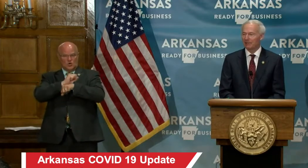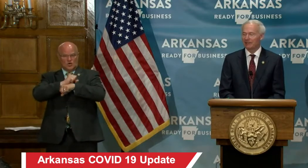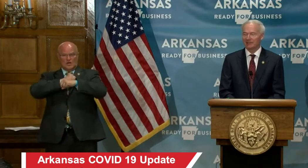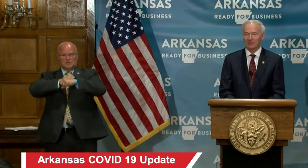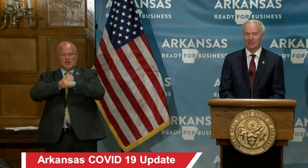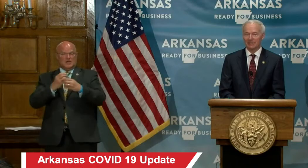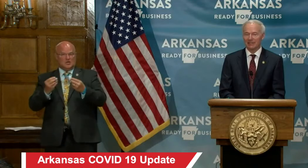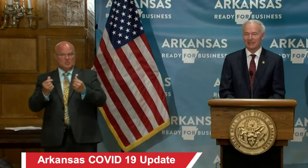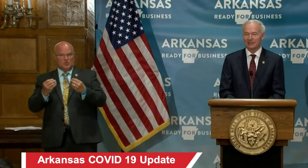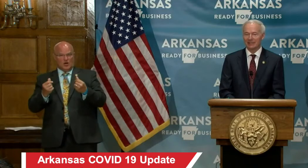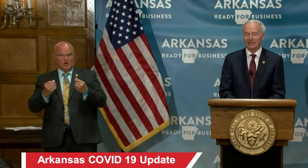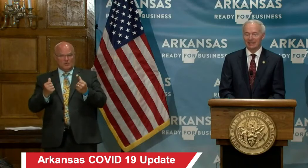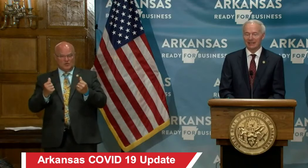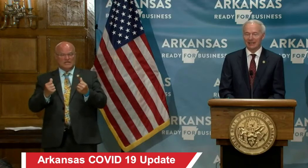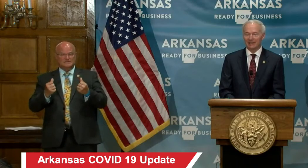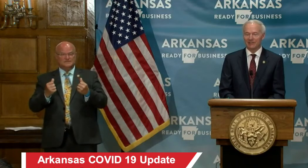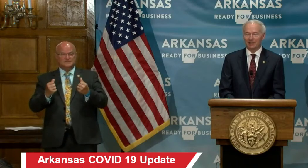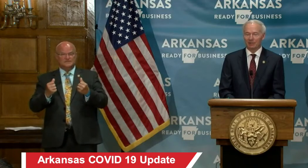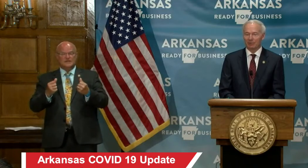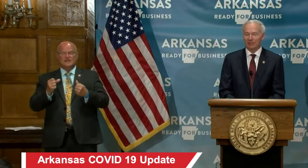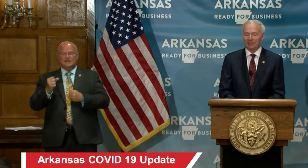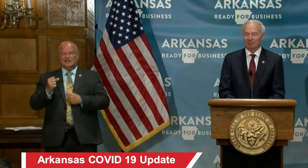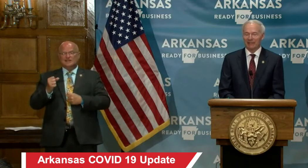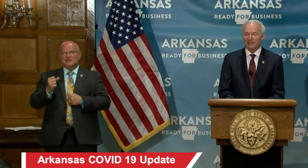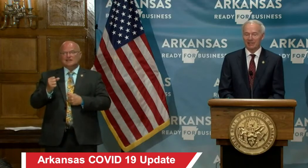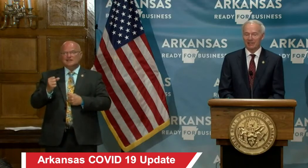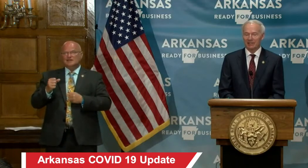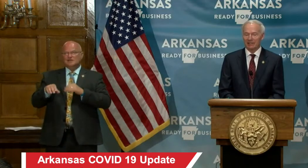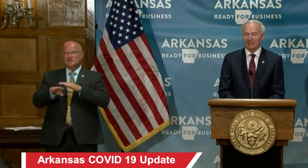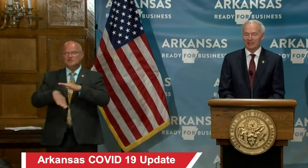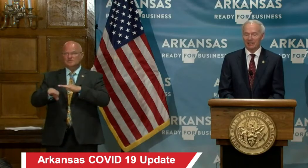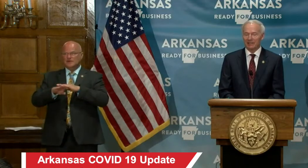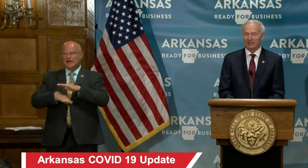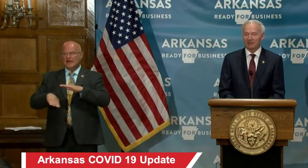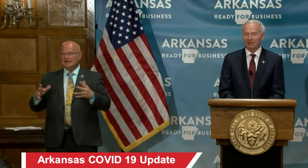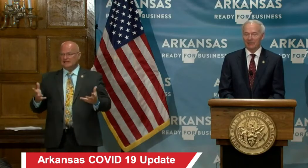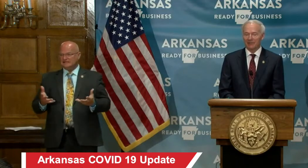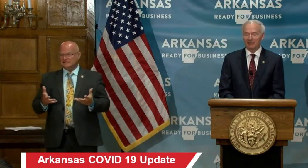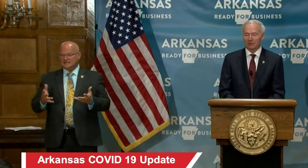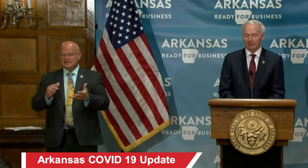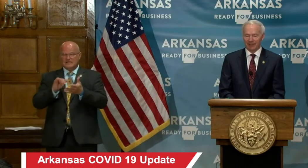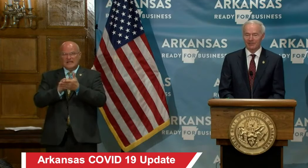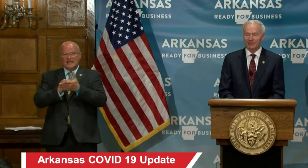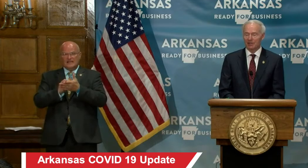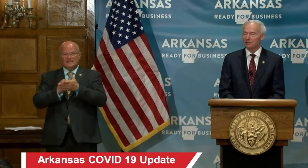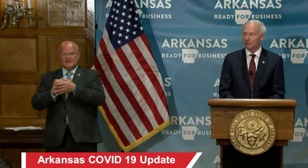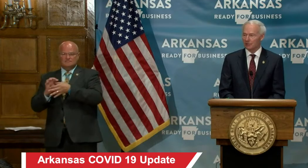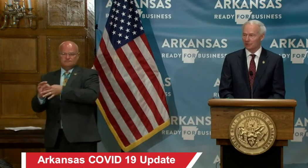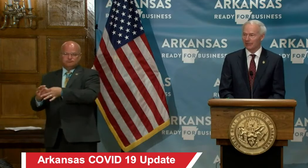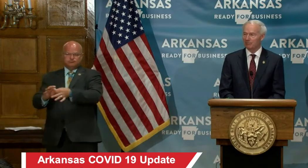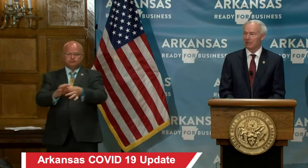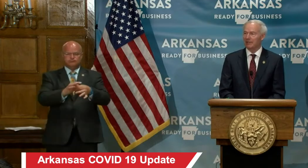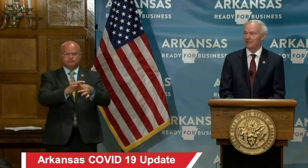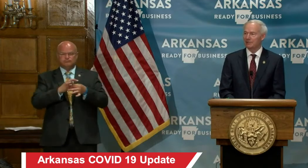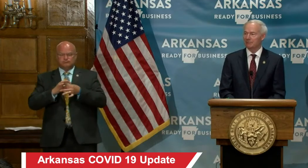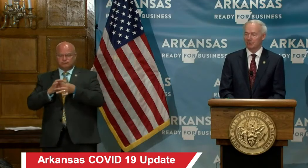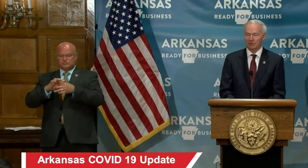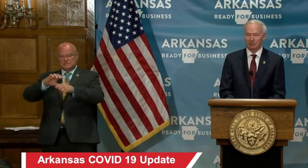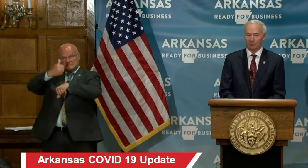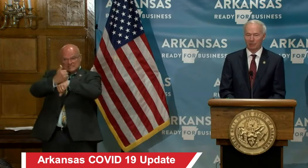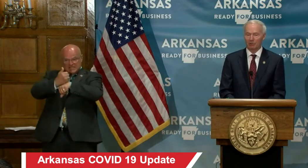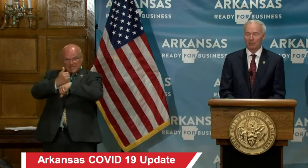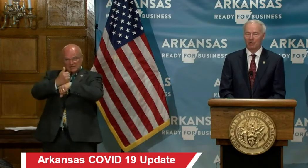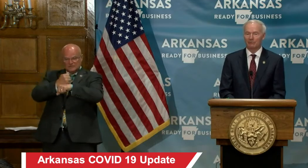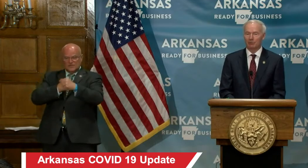of property in recent days. And so basically the unified structure will still be in place